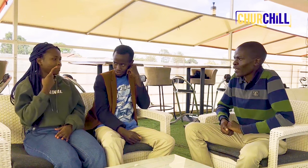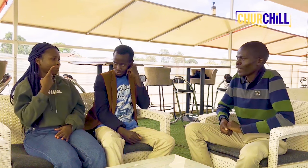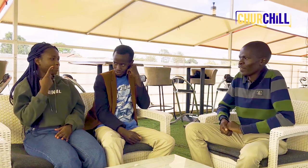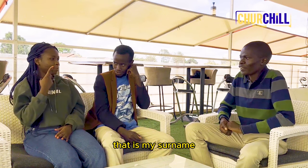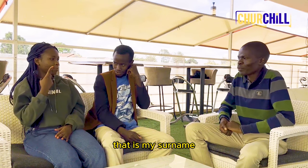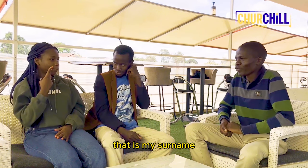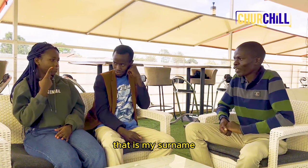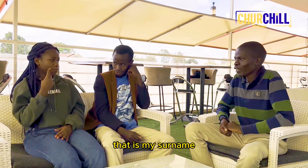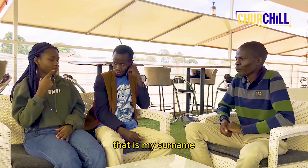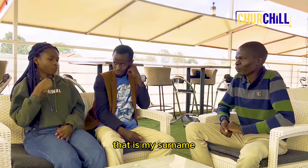That is my sign name.